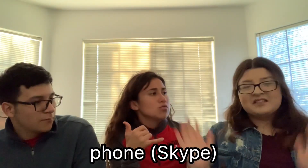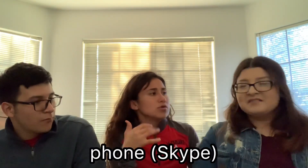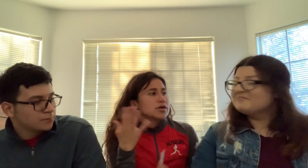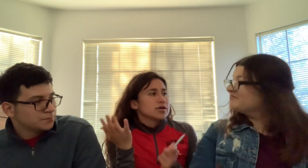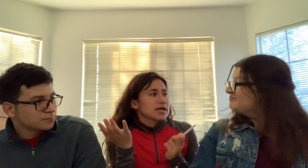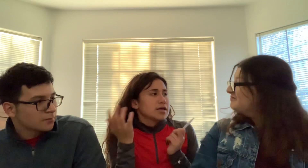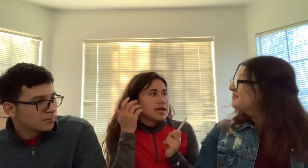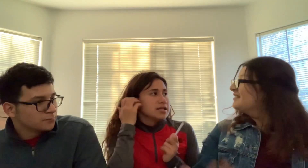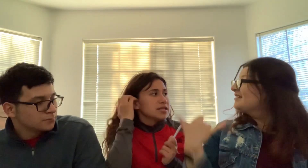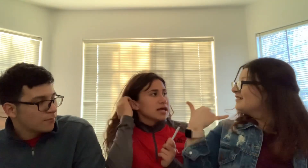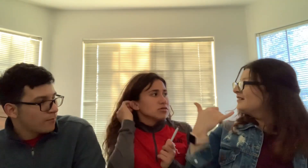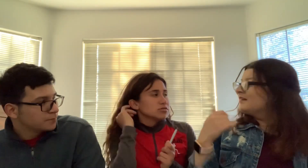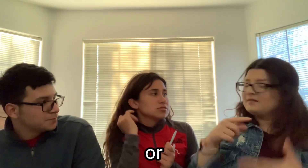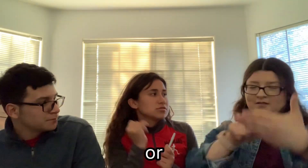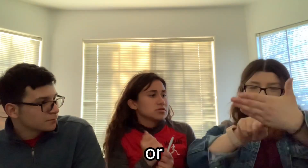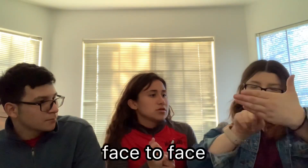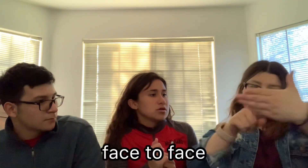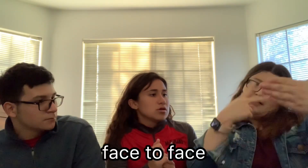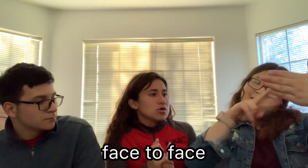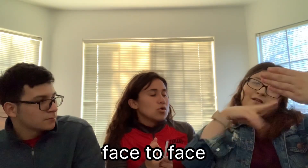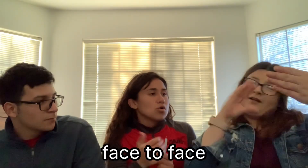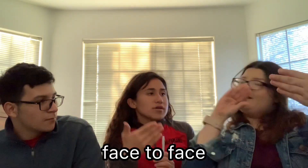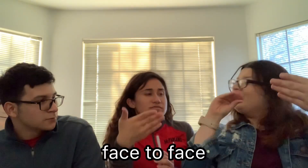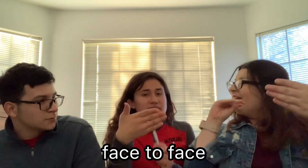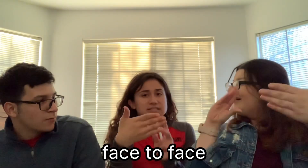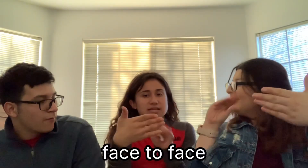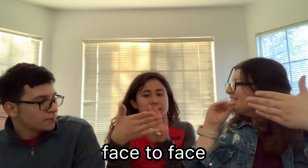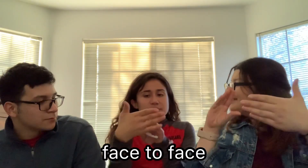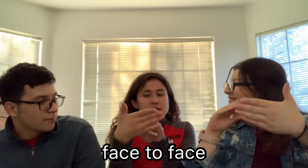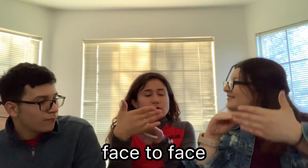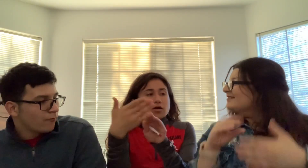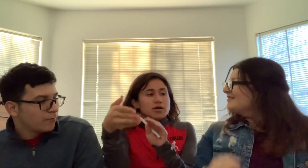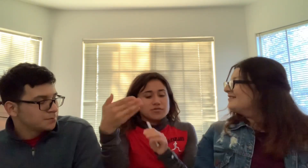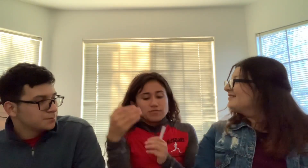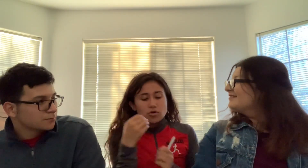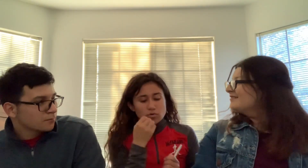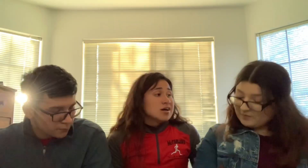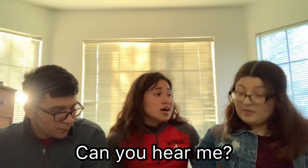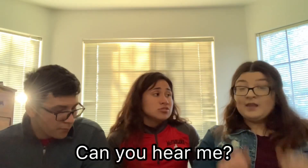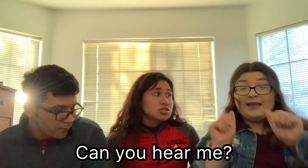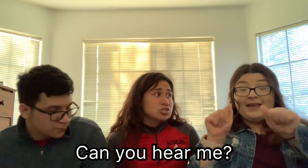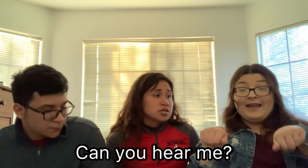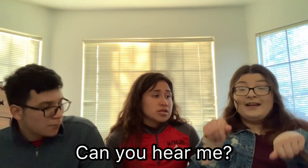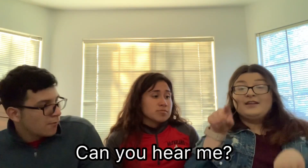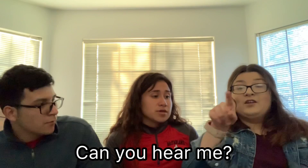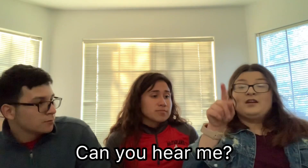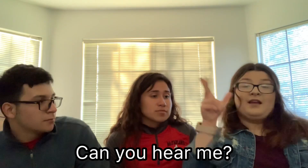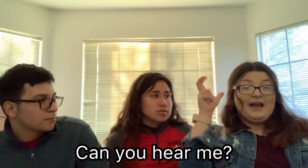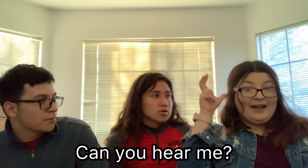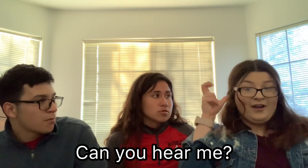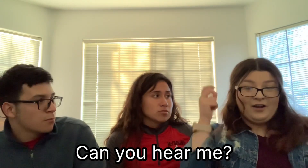Phone or like anything else, or FaceTiming on her phone. I don't think she can hear me.